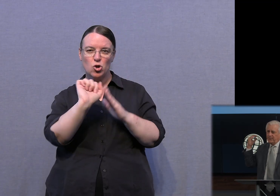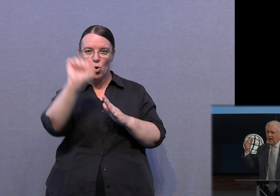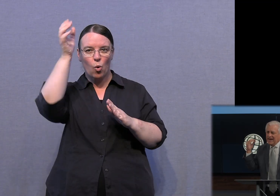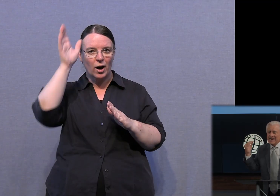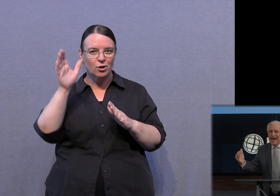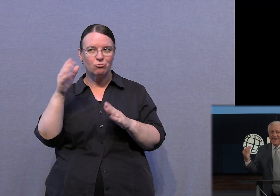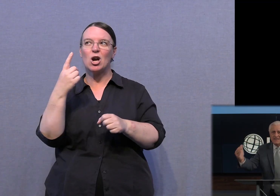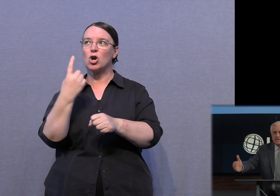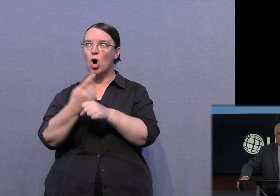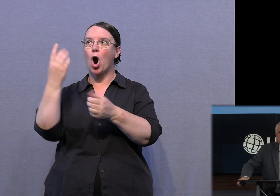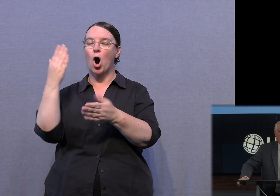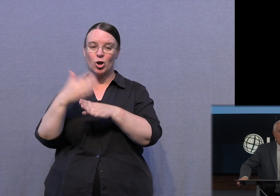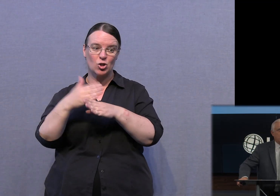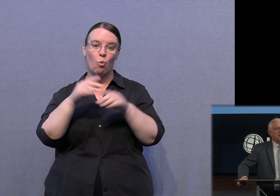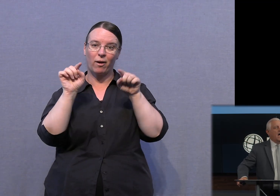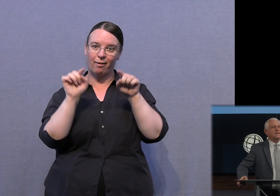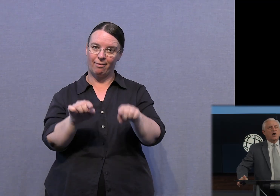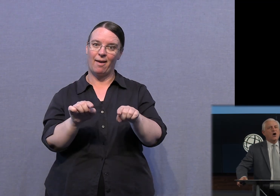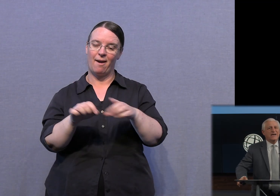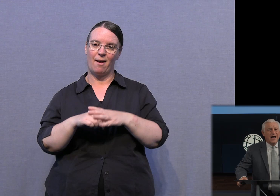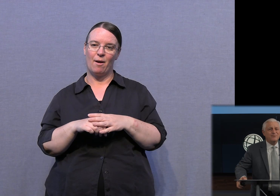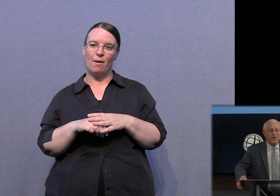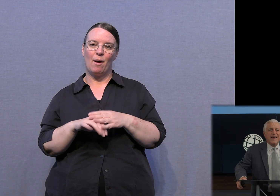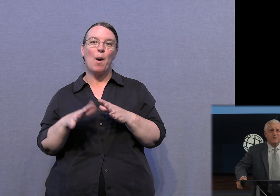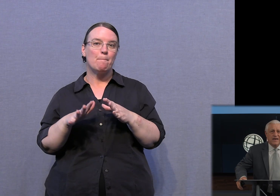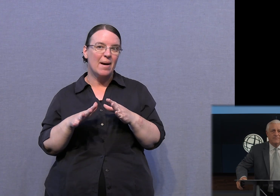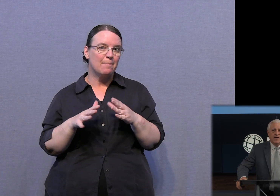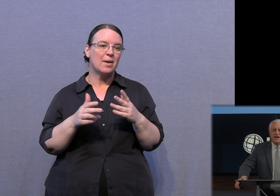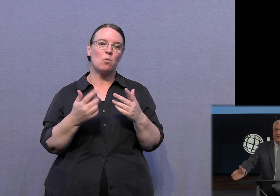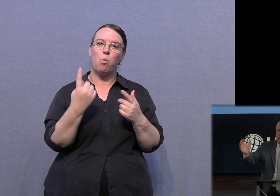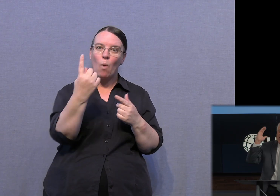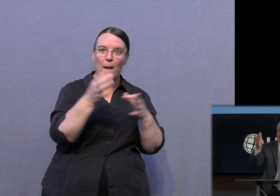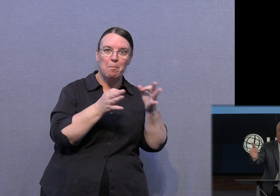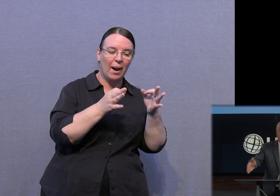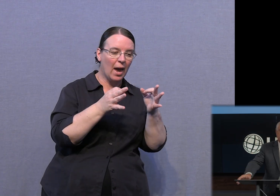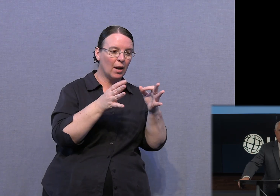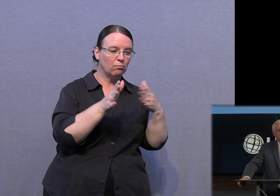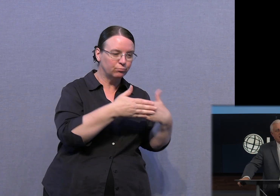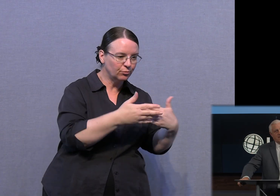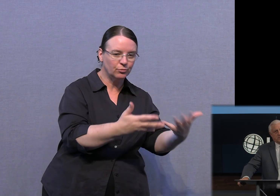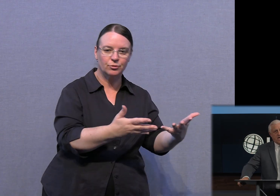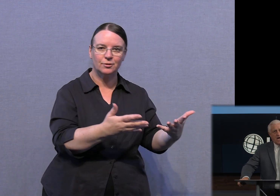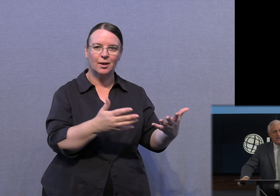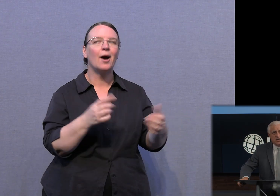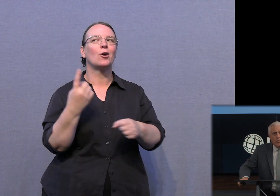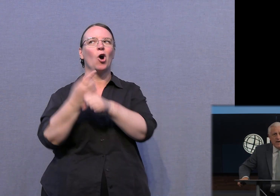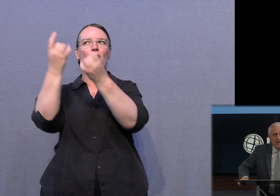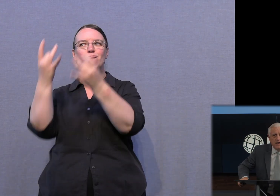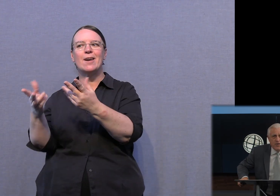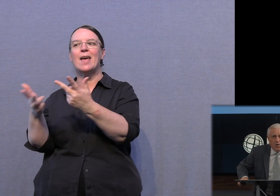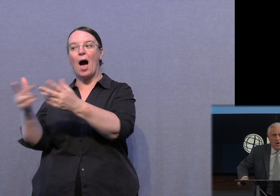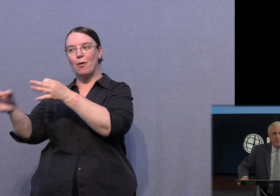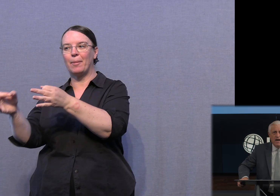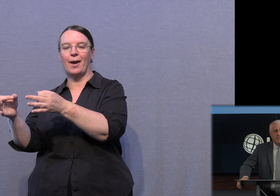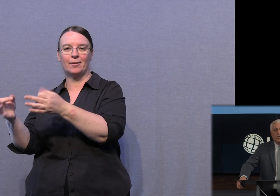if plan A doesn't seem to work, God's already got plan B. If one door is shut, that means God is opening